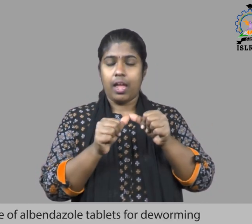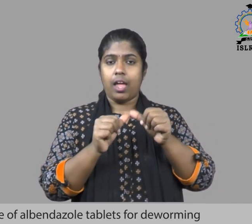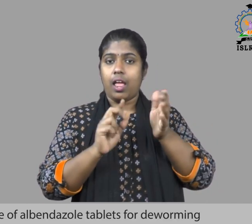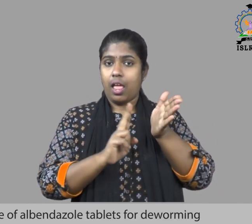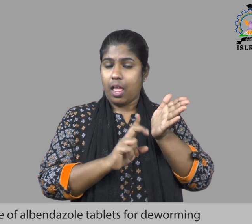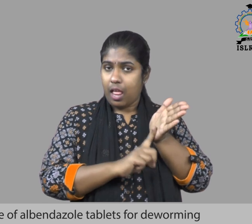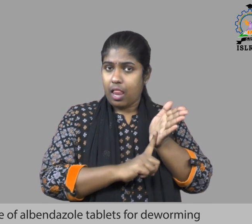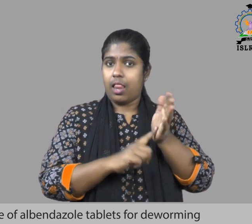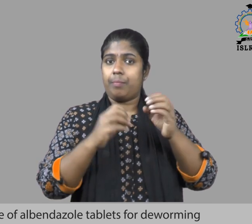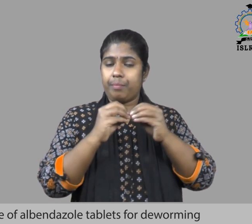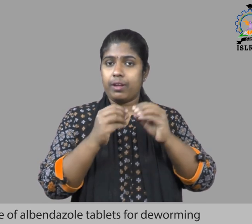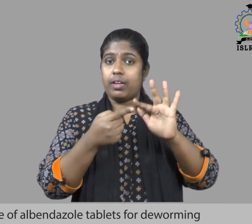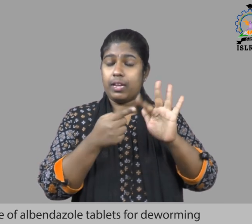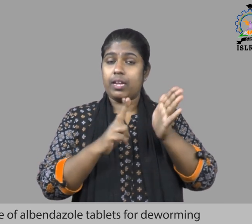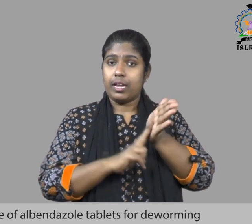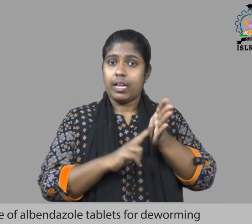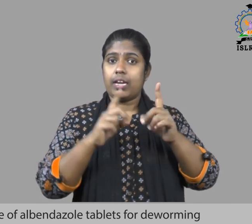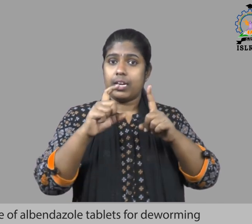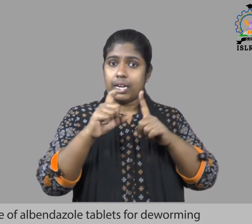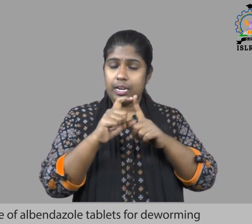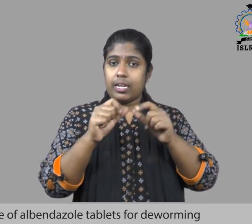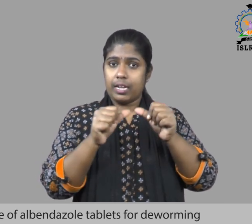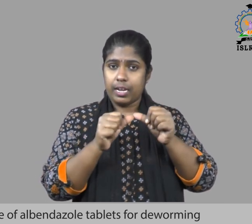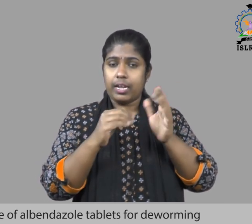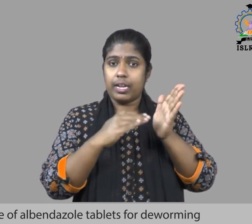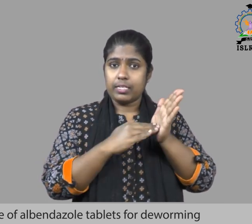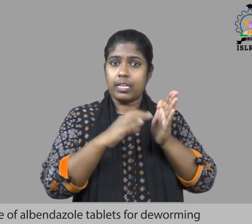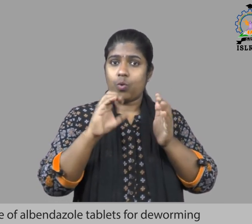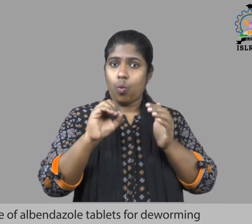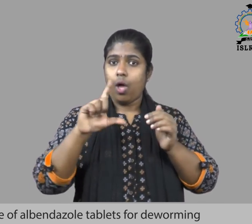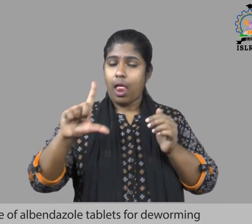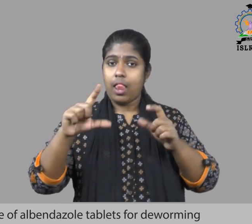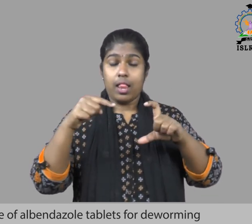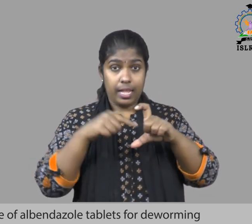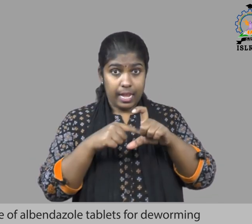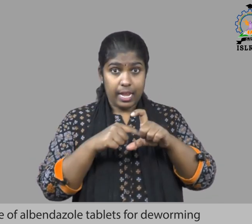Take prescribed dosage of albendazole tablets for deworming.